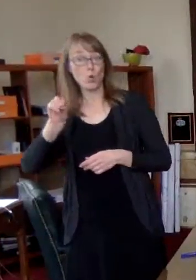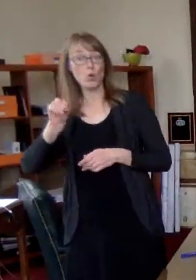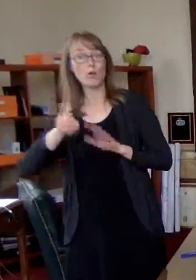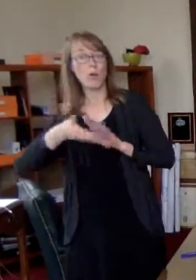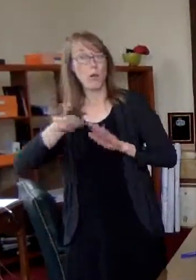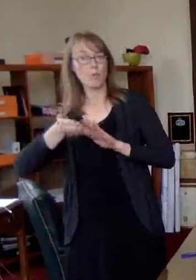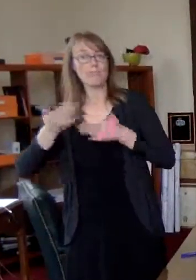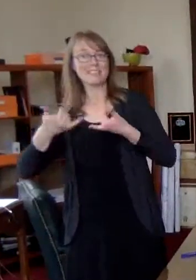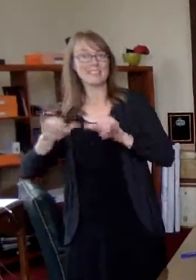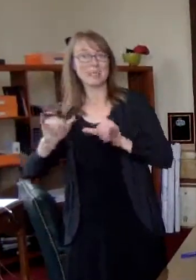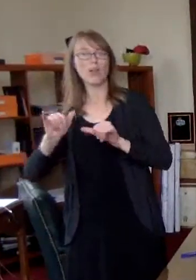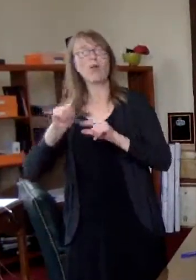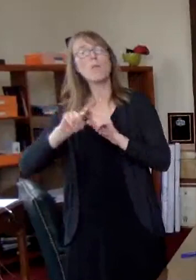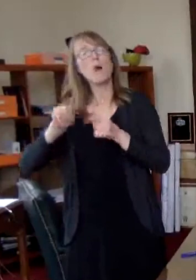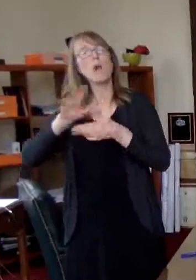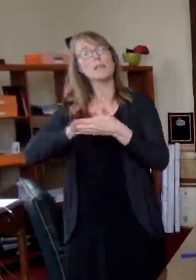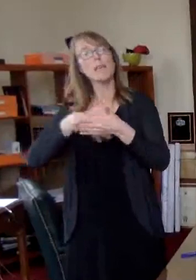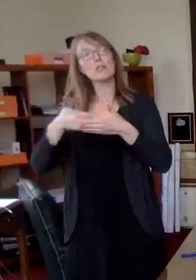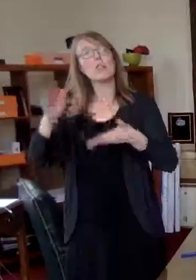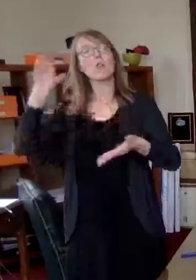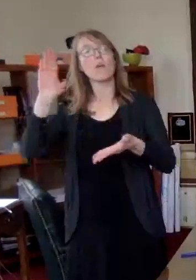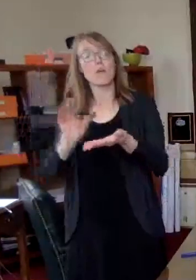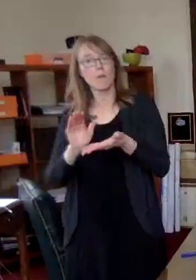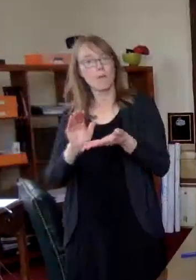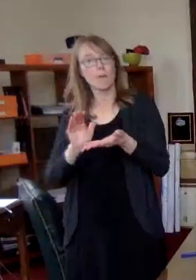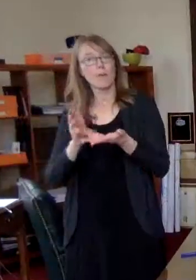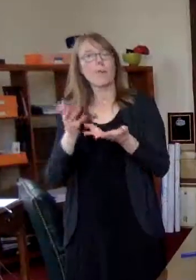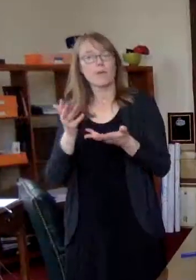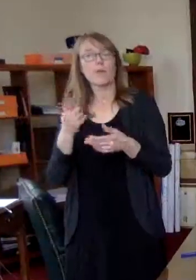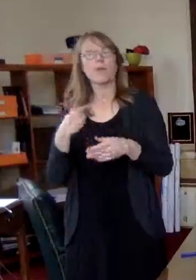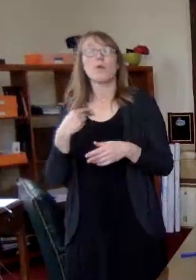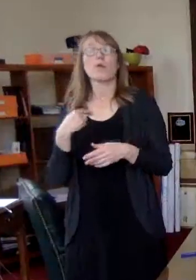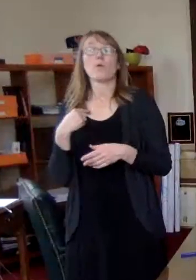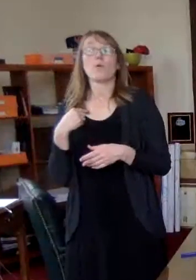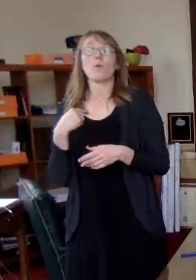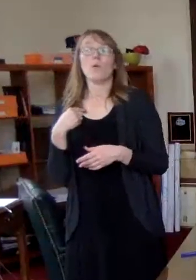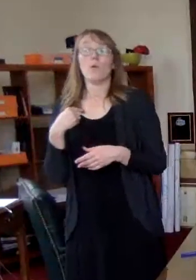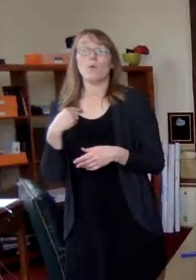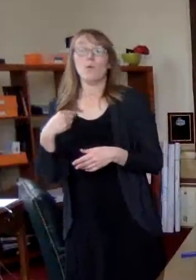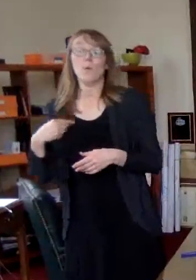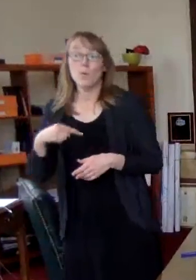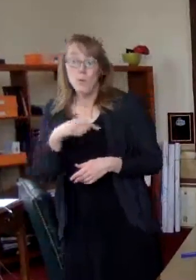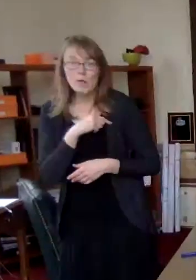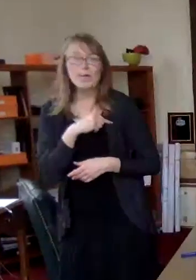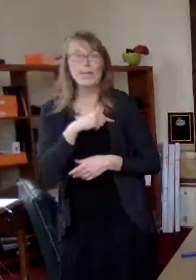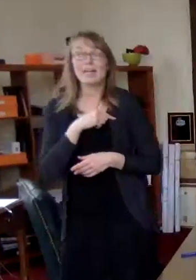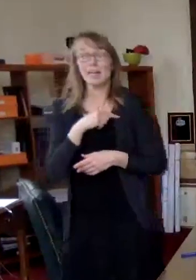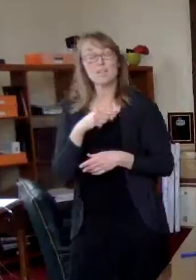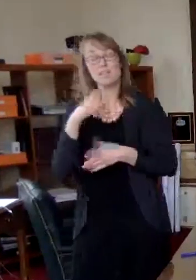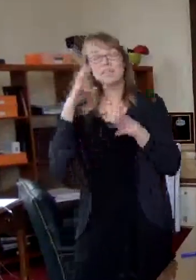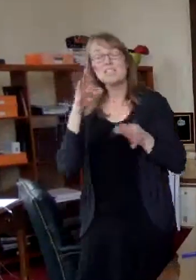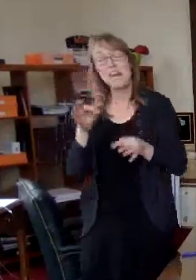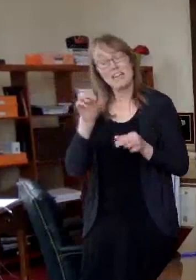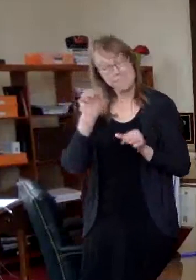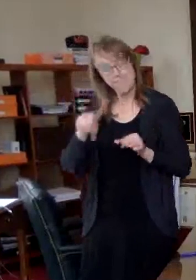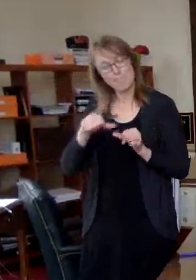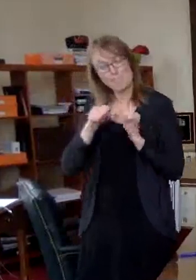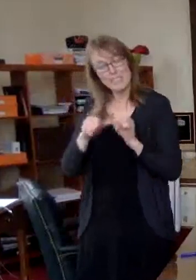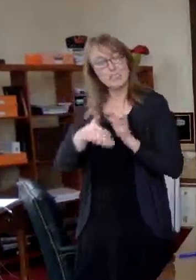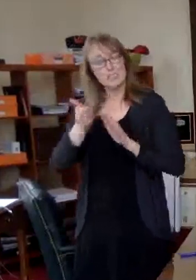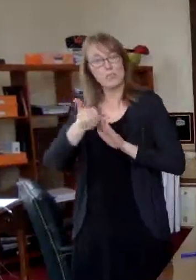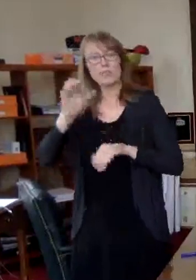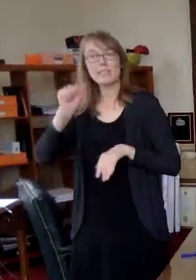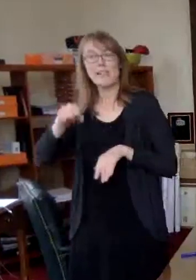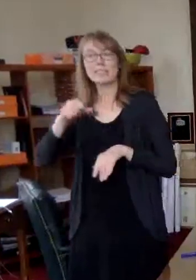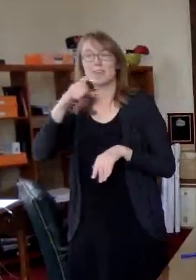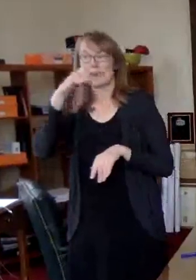running because we know that a lot of people who are in essential functions, healthcare workers, grocery store workers, even police,